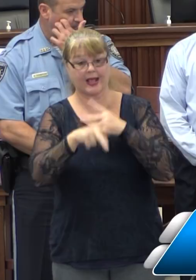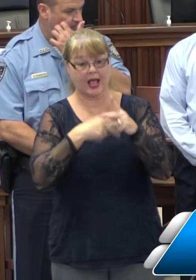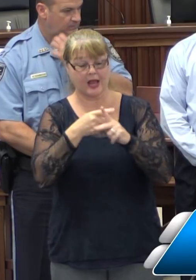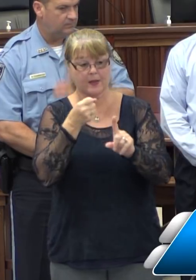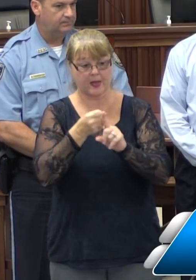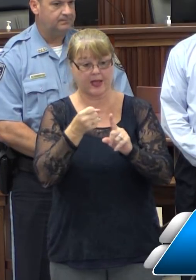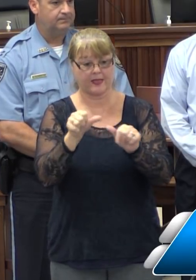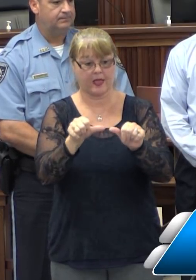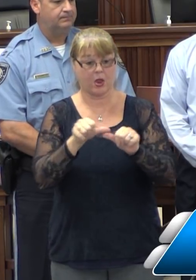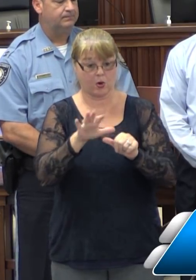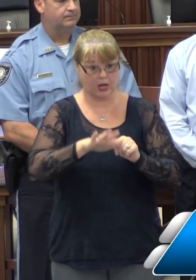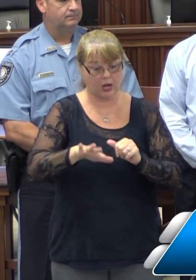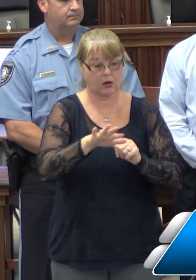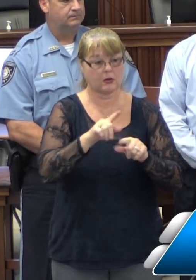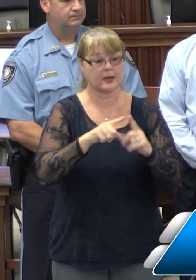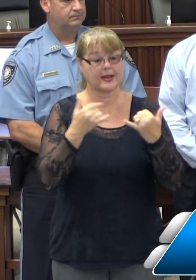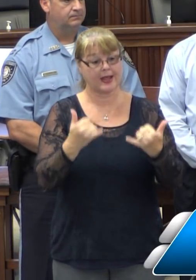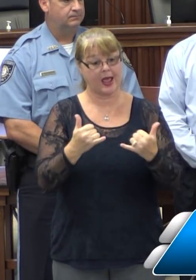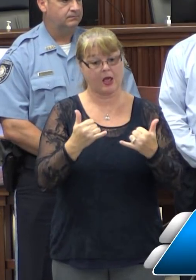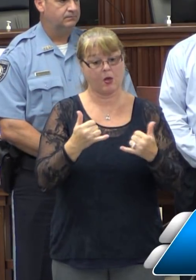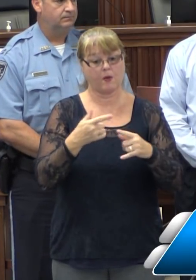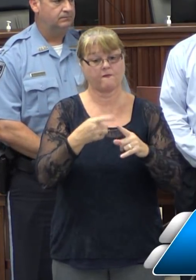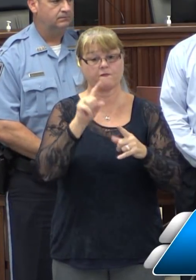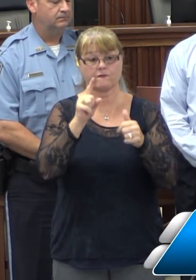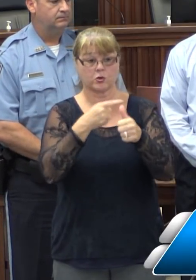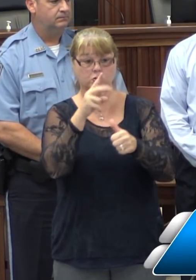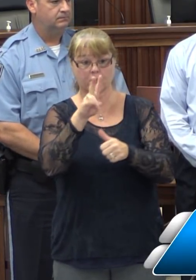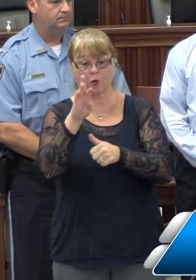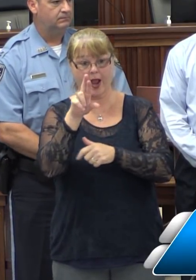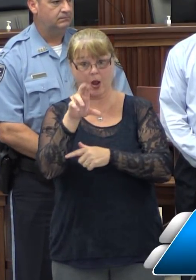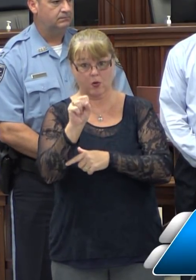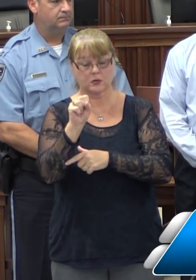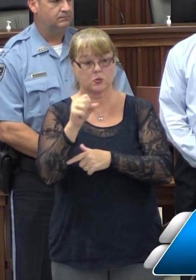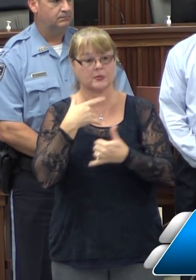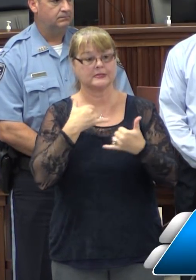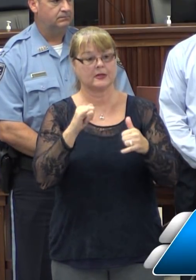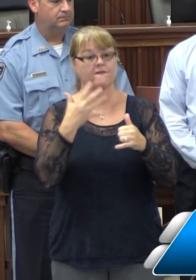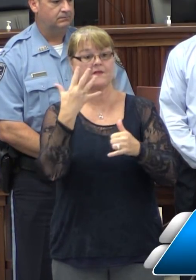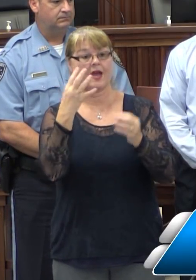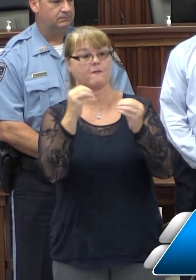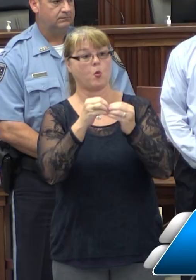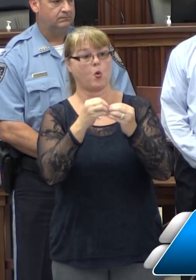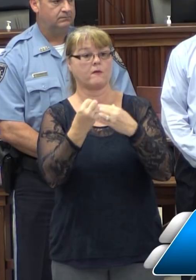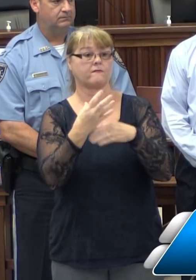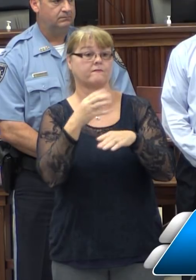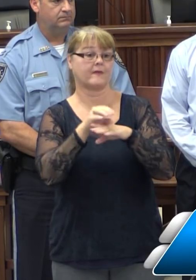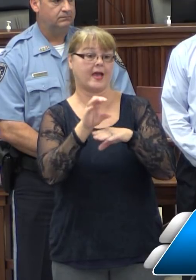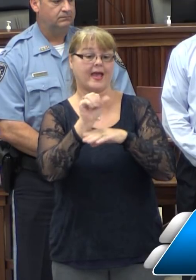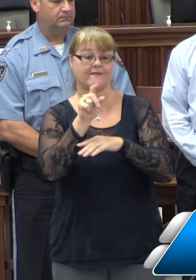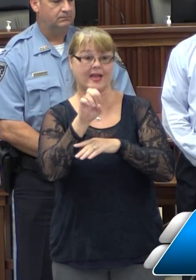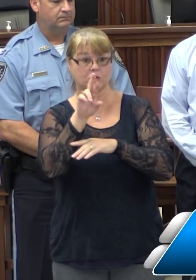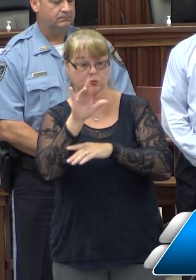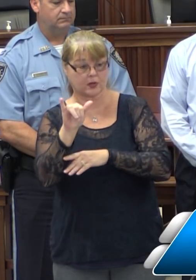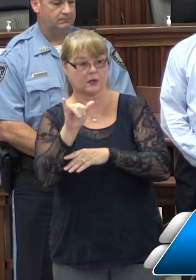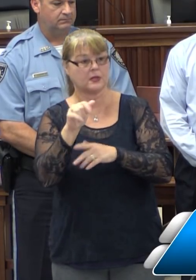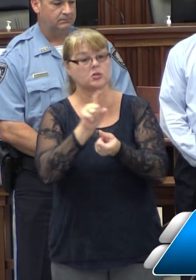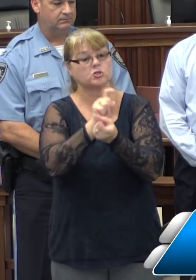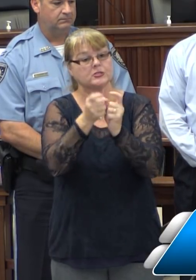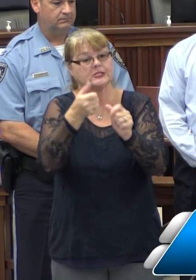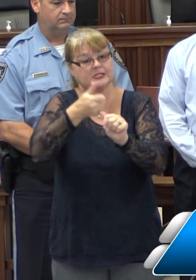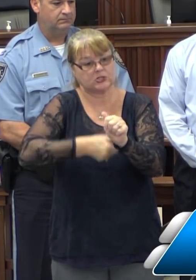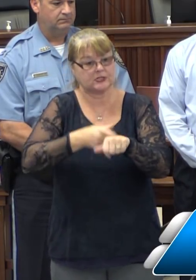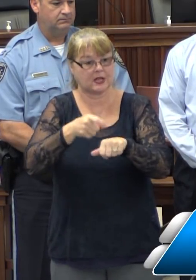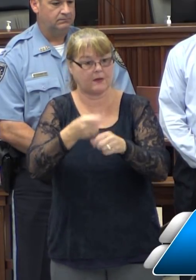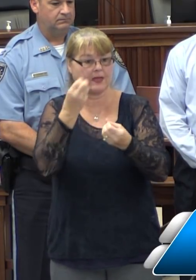Chatham County. Between now and that first 24-hour point, there's 5 more advisories that are going to come out. So again, it changes with every